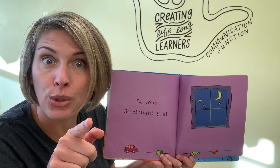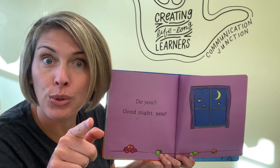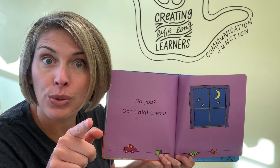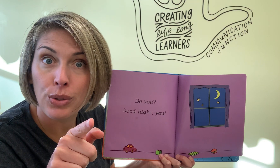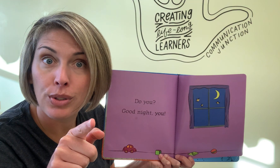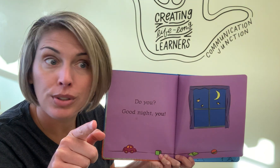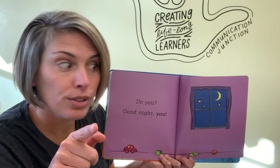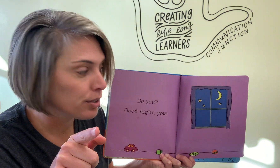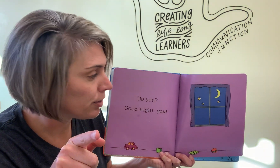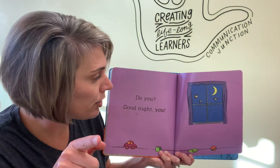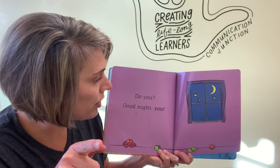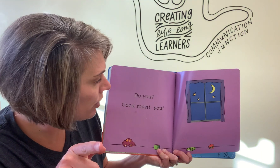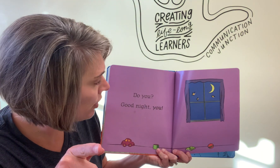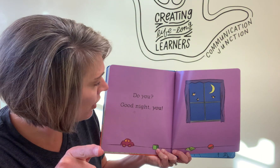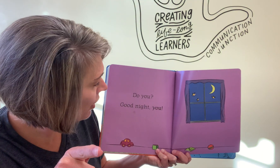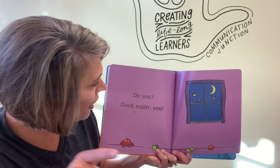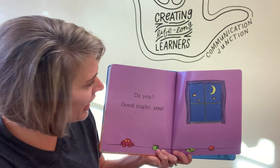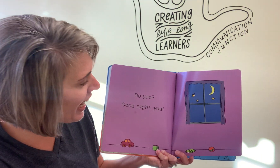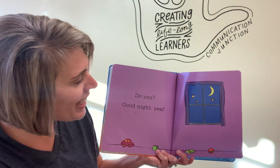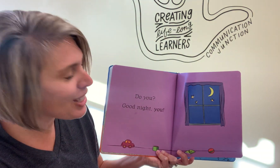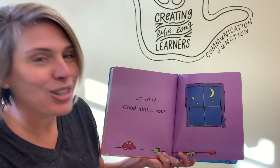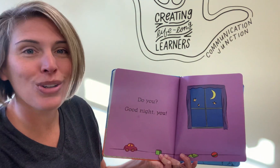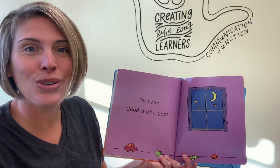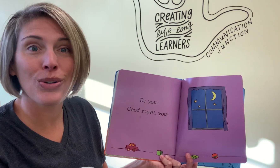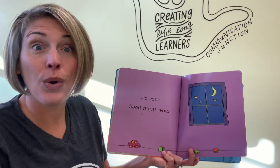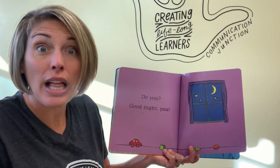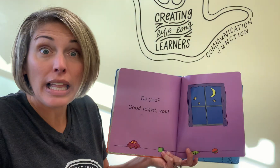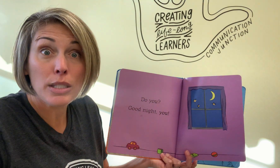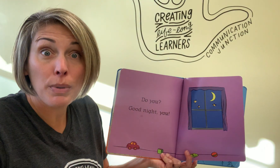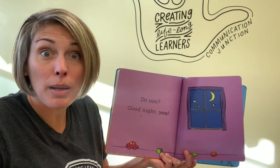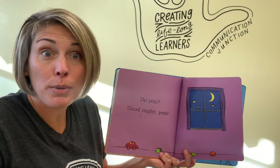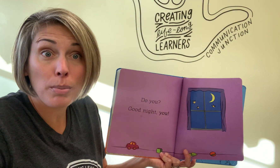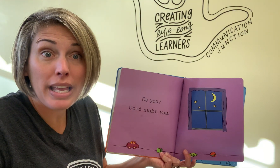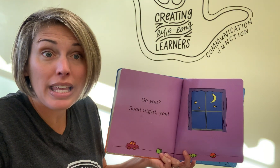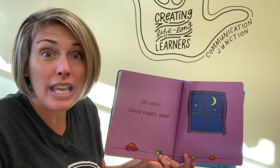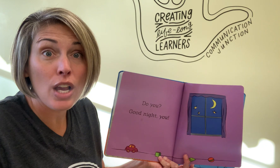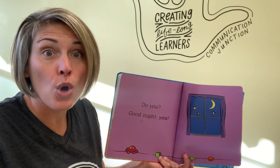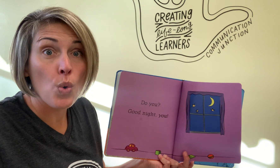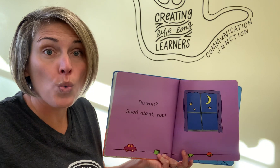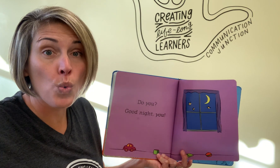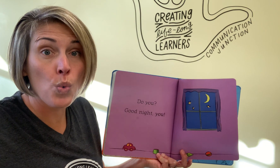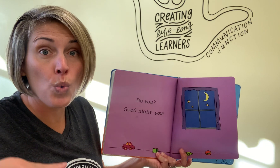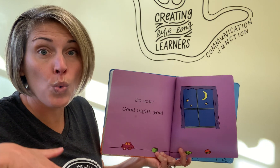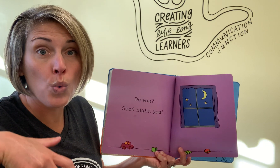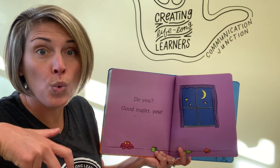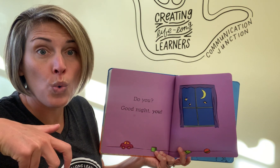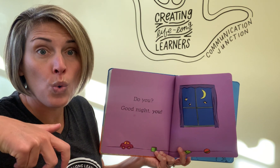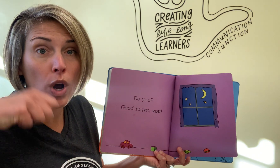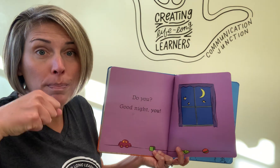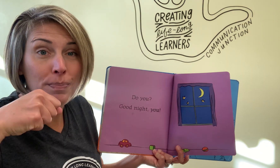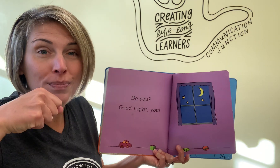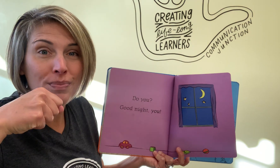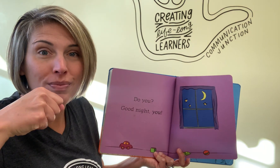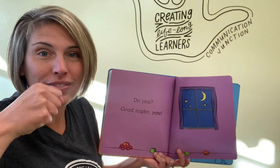you? Good night, you. Let's pull up your blankie. Whoop.